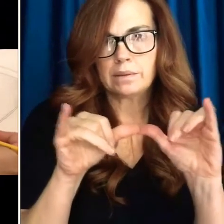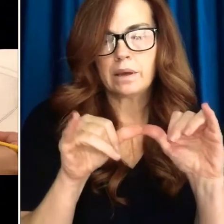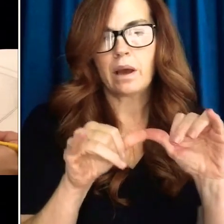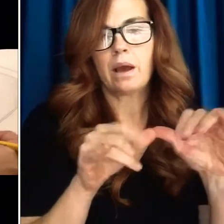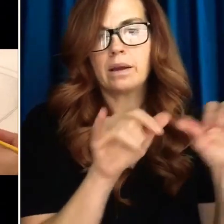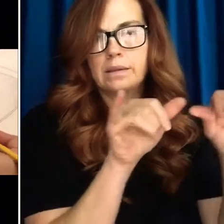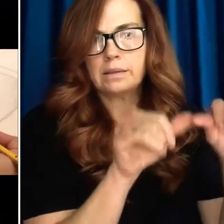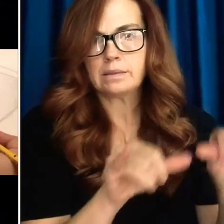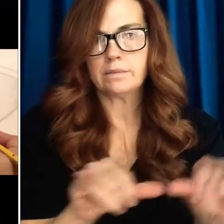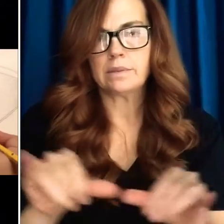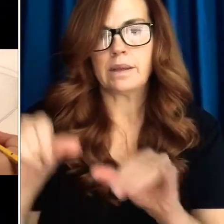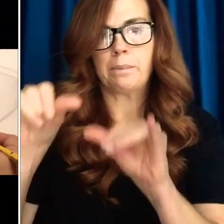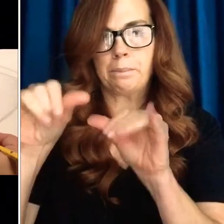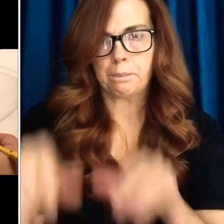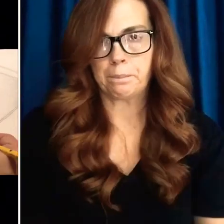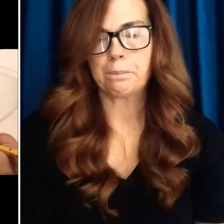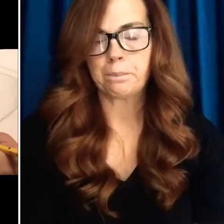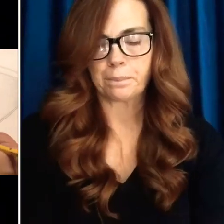through.